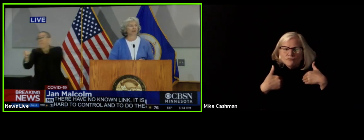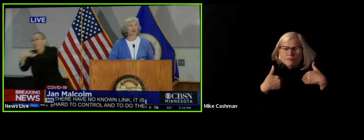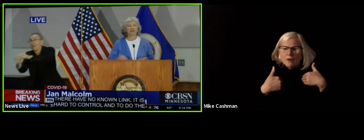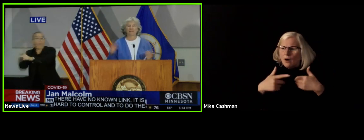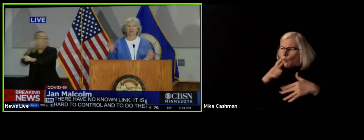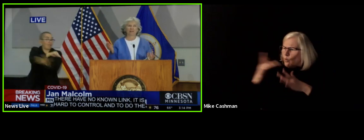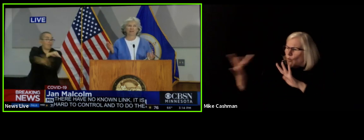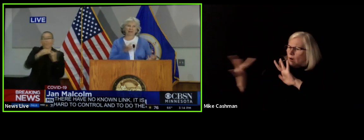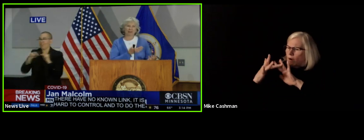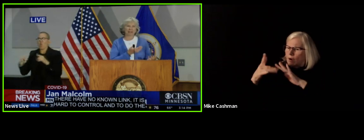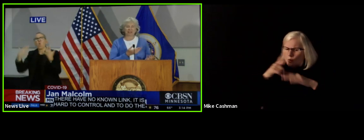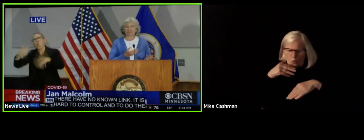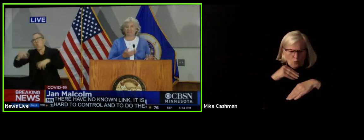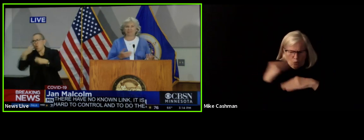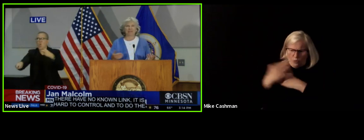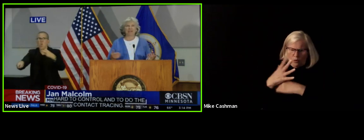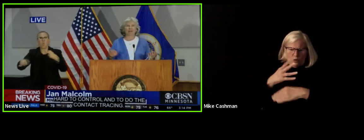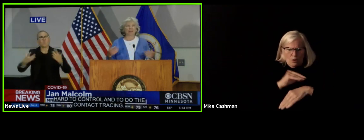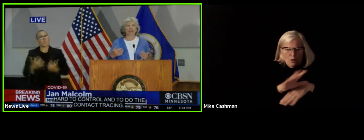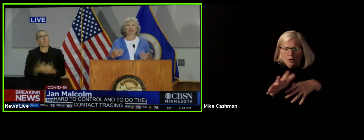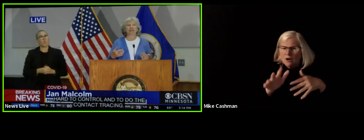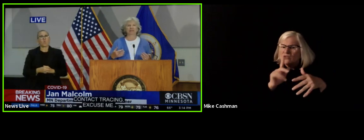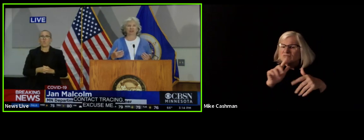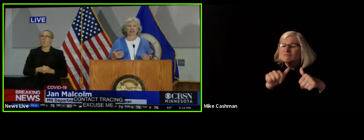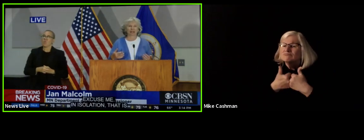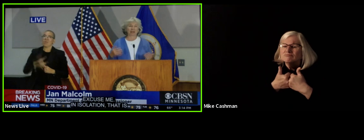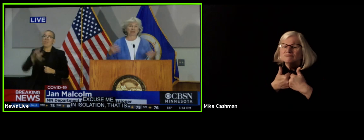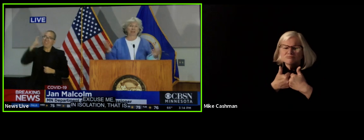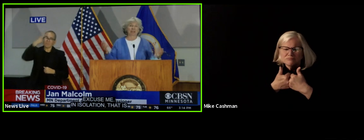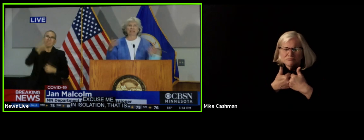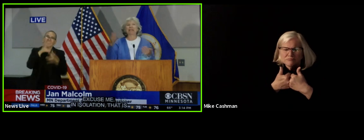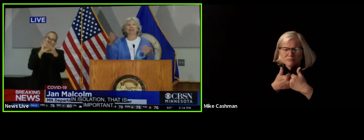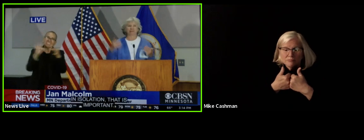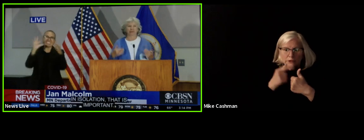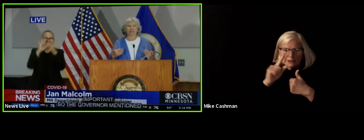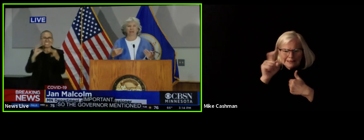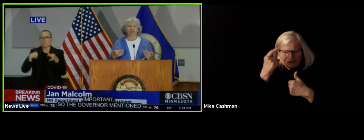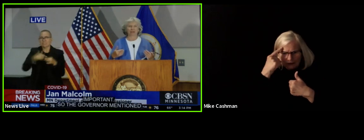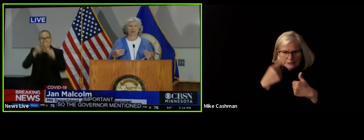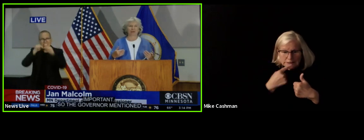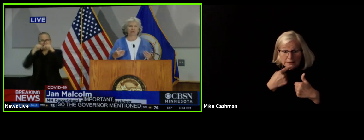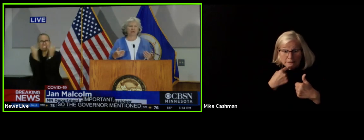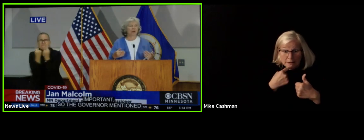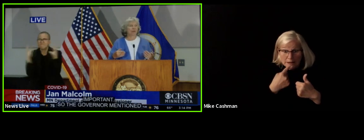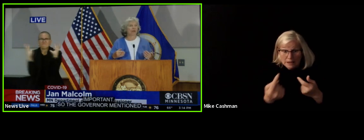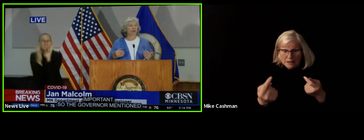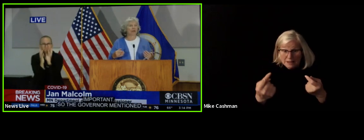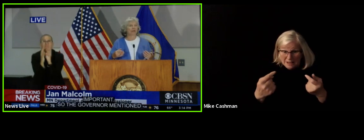So the governor mentioned meeting with our team to look at about 16 different metrics. So